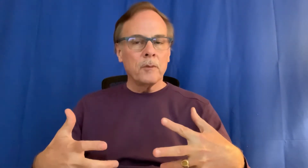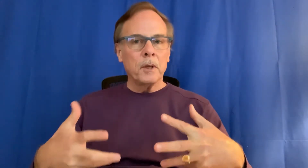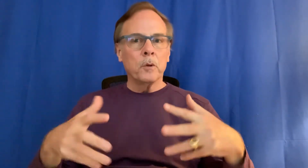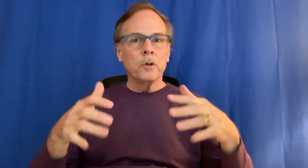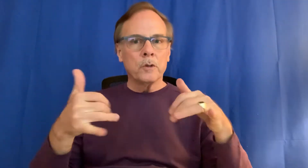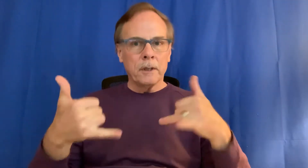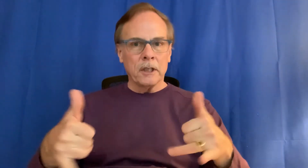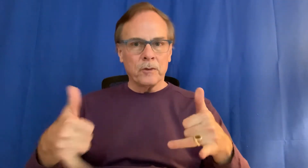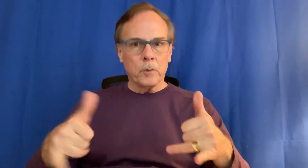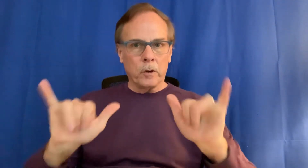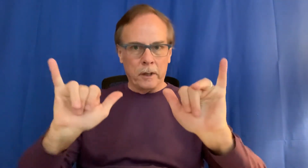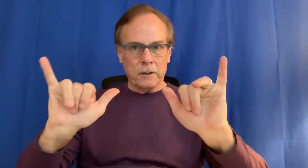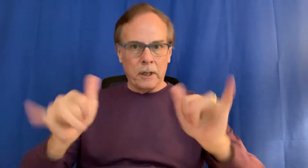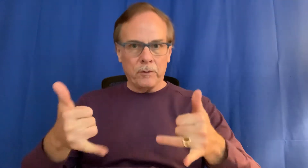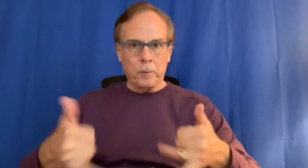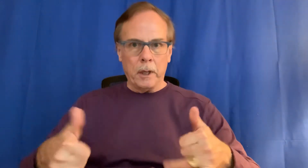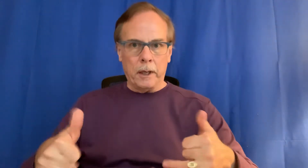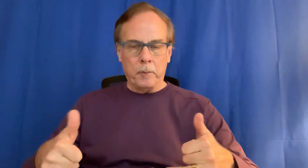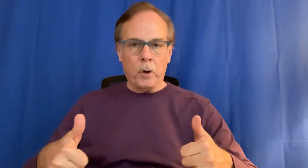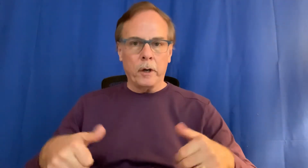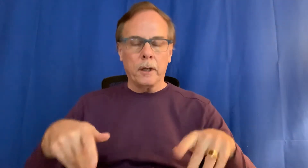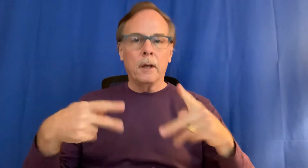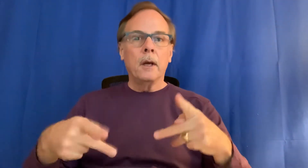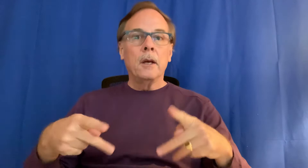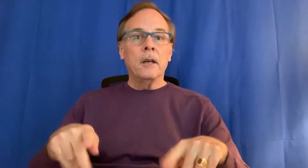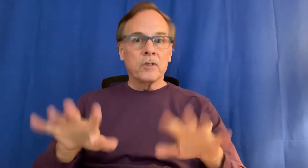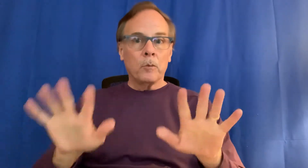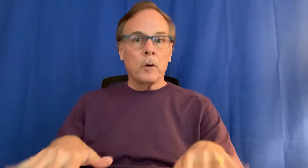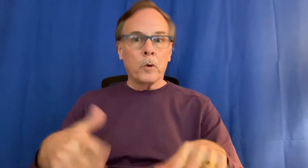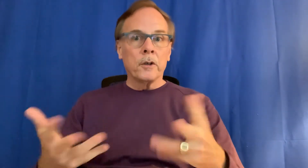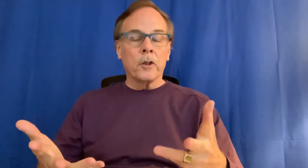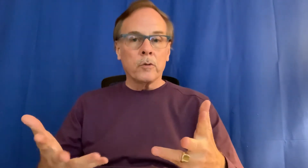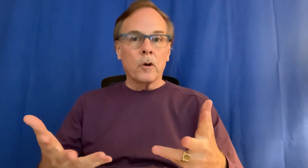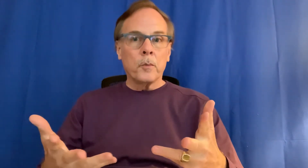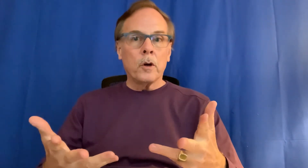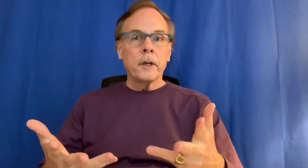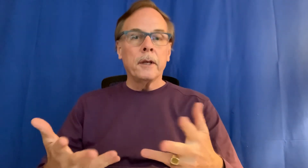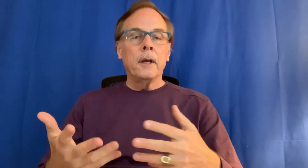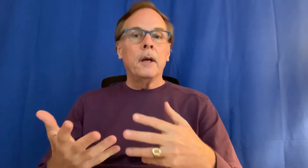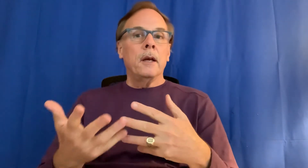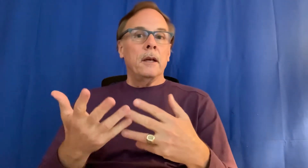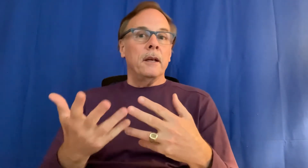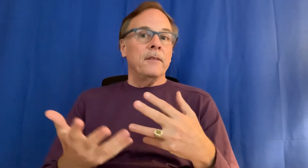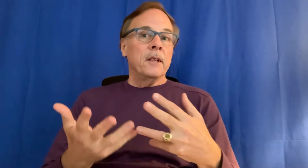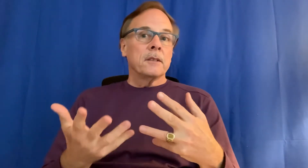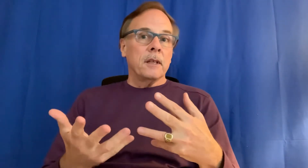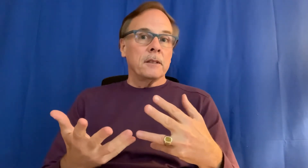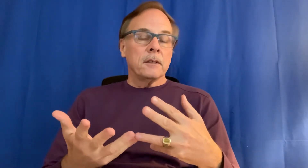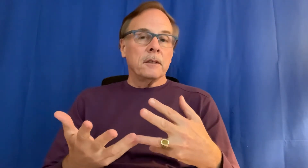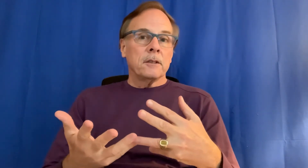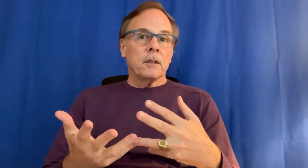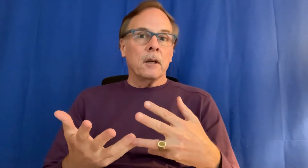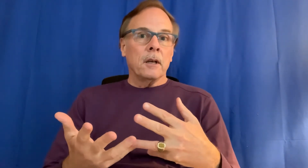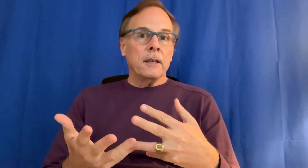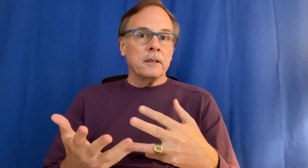people using this for party, the sign for play, party. If someone wanted to throw a party, in this instance, as in many